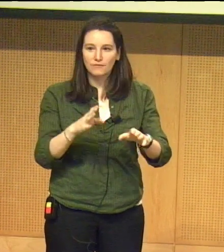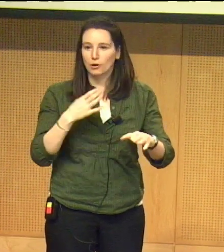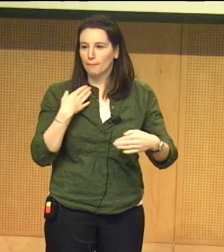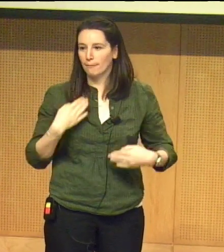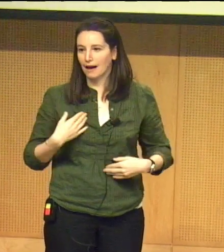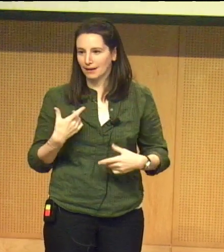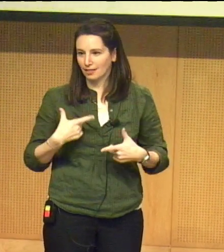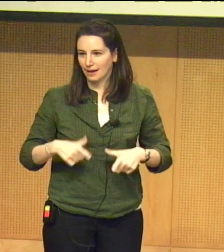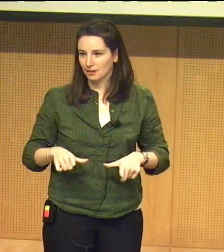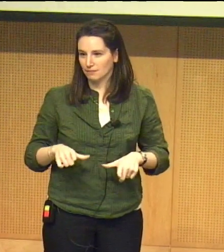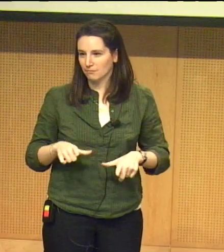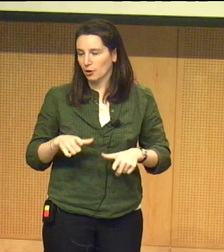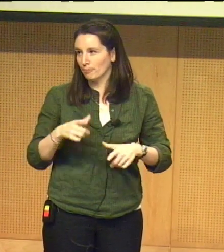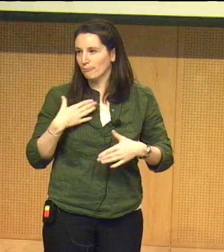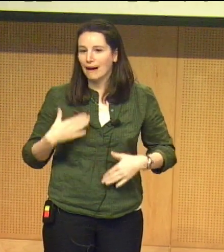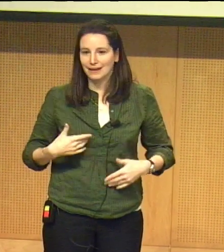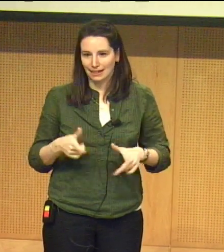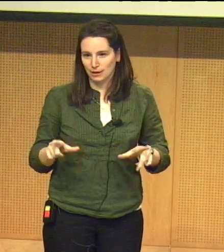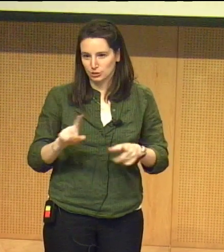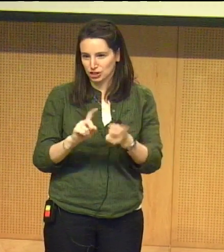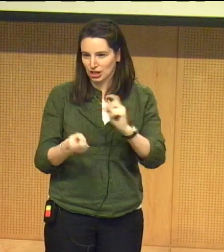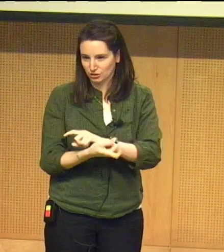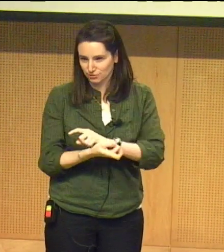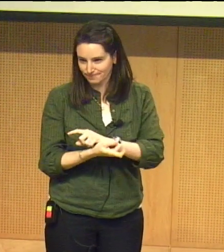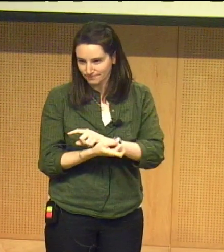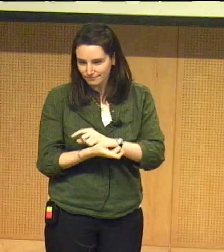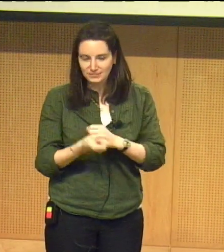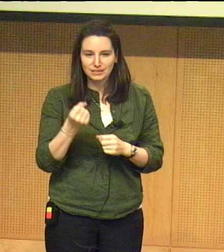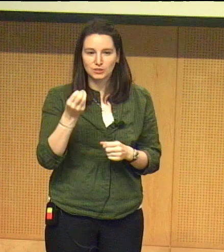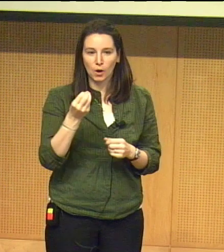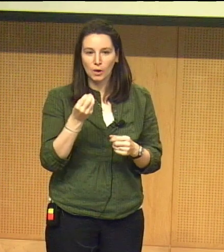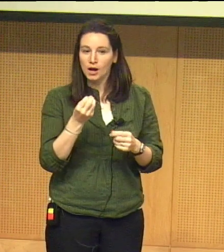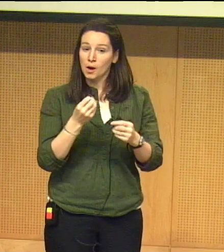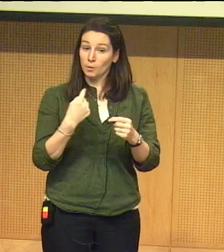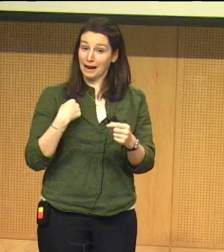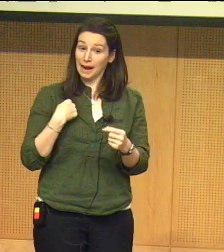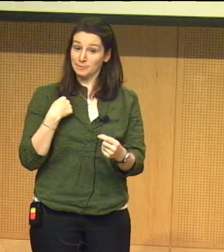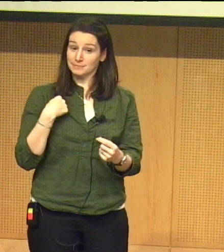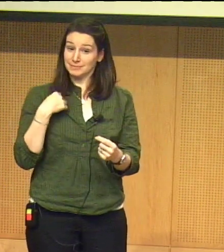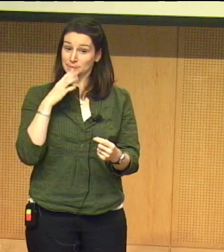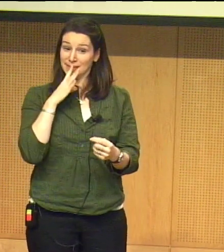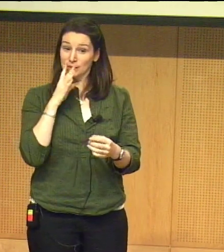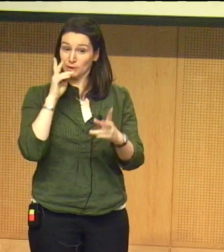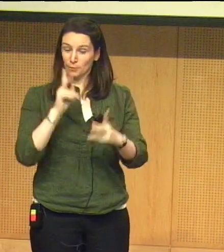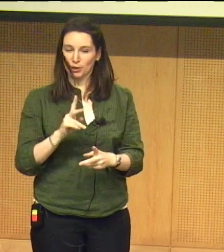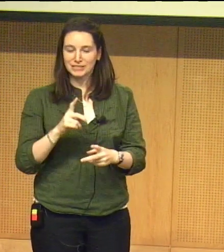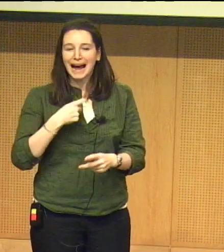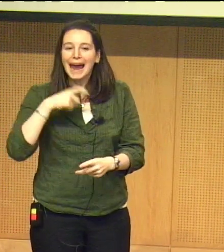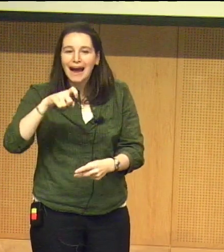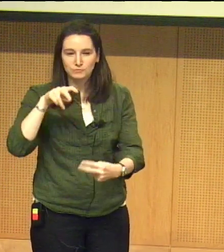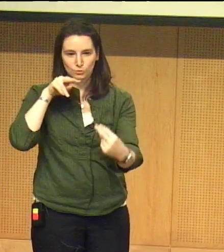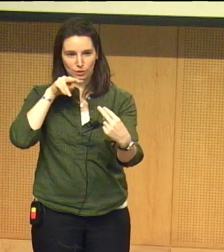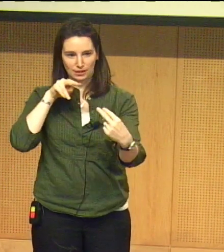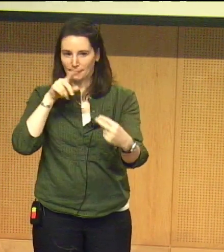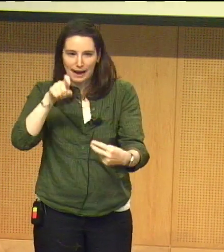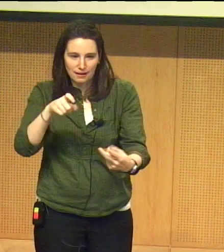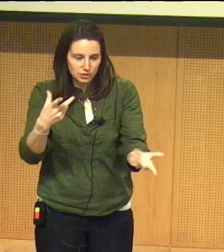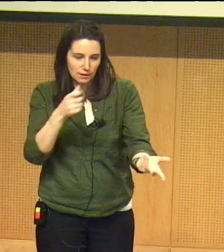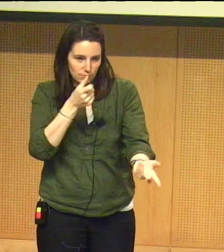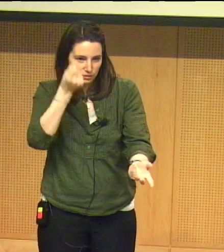and body language change. So when I'm speaking with the person, I have to look at them. I don't understand